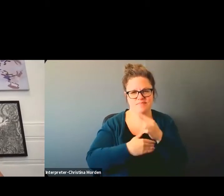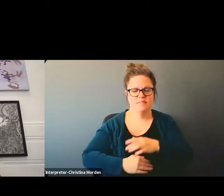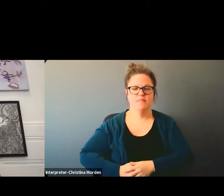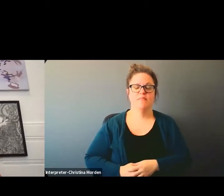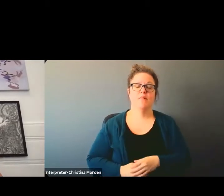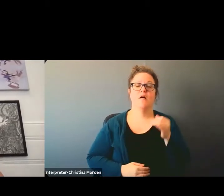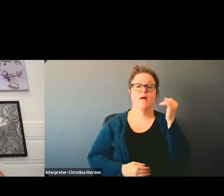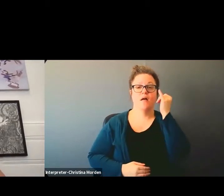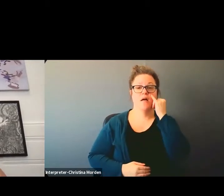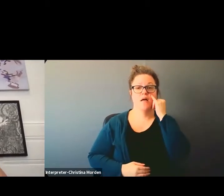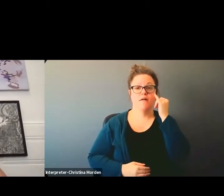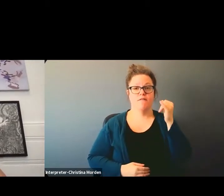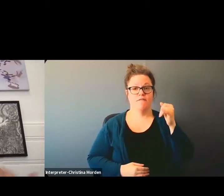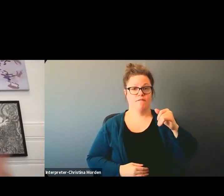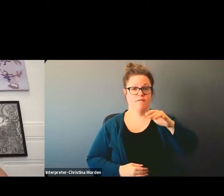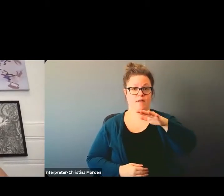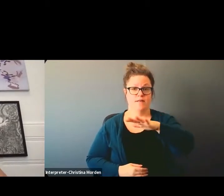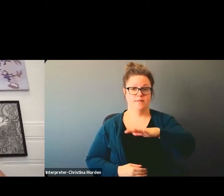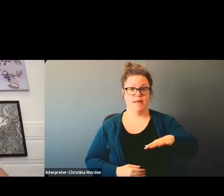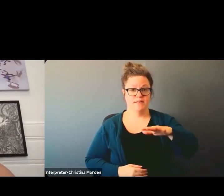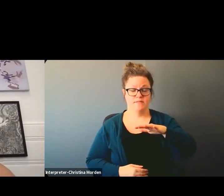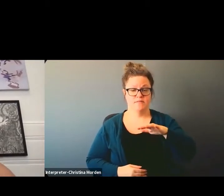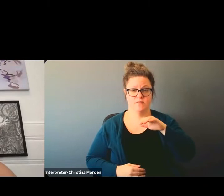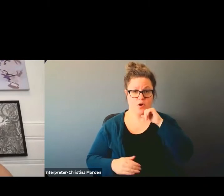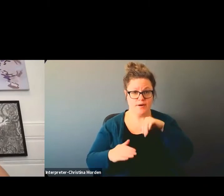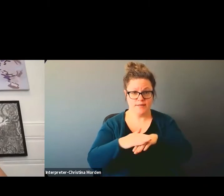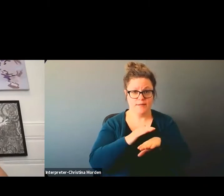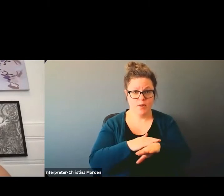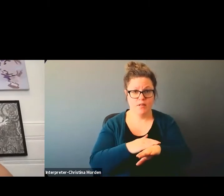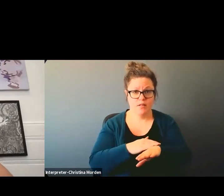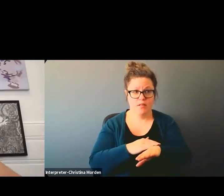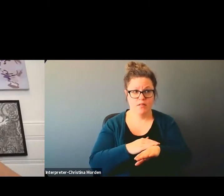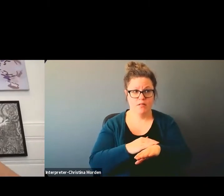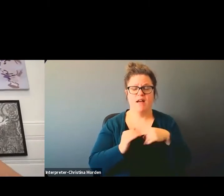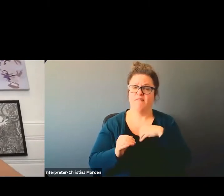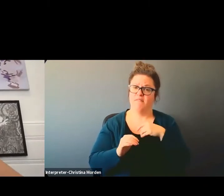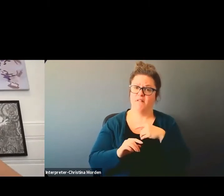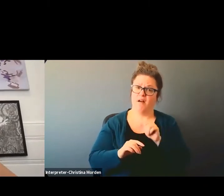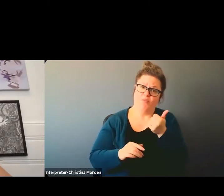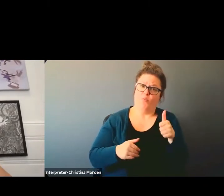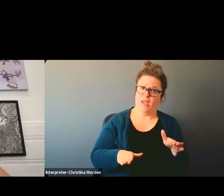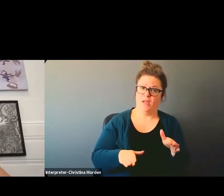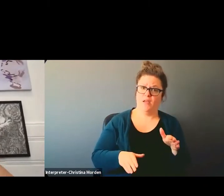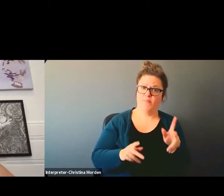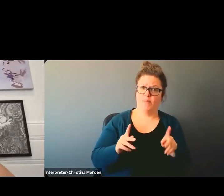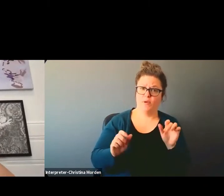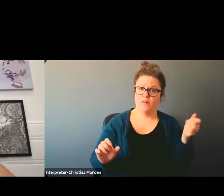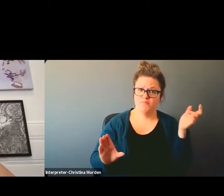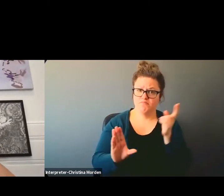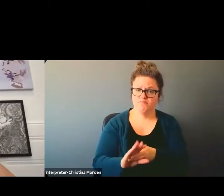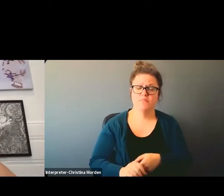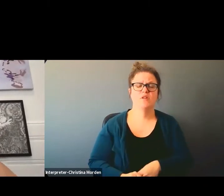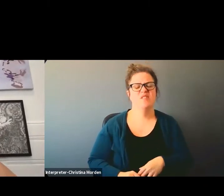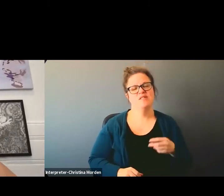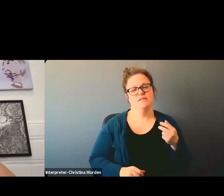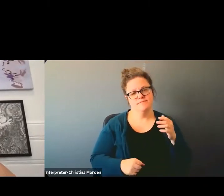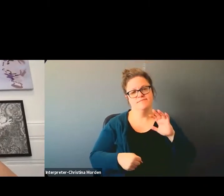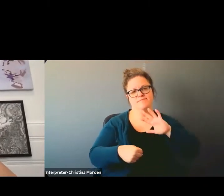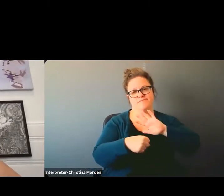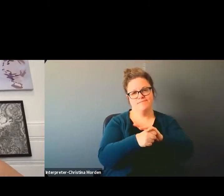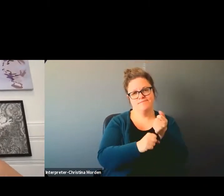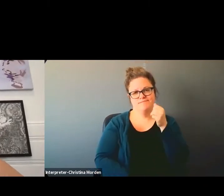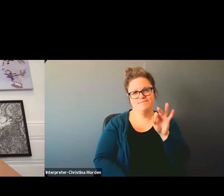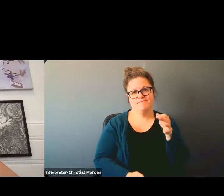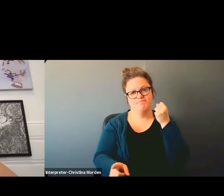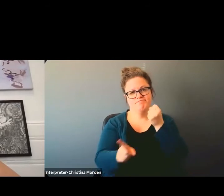space is not accessible, is there an alternative way for people to participate? So we've all seen with the pandemic that it's